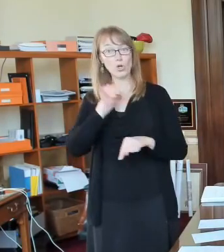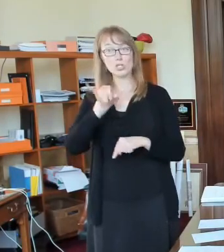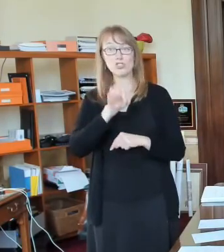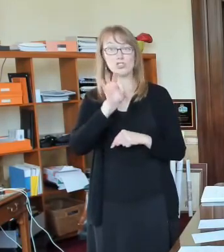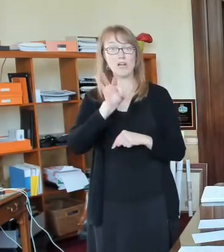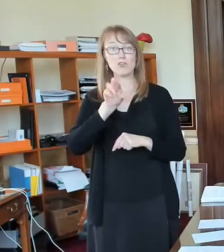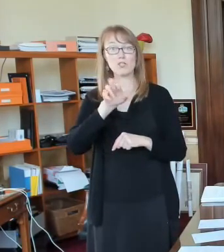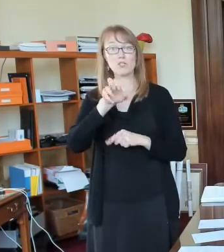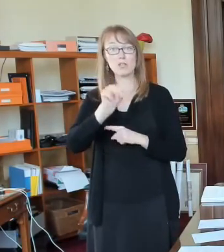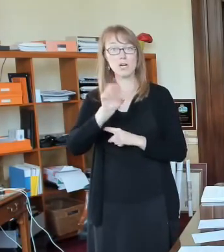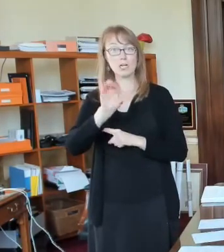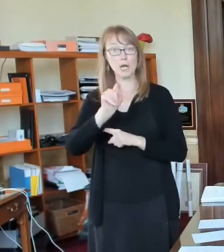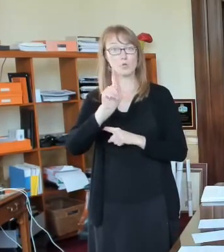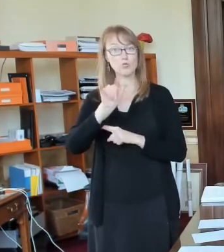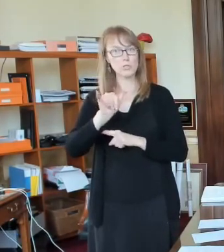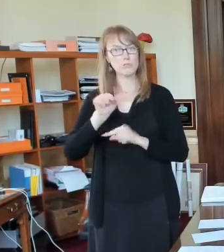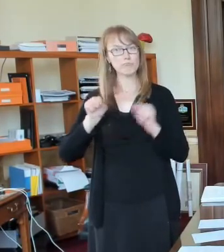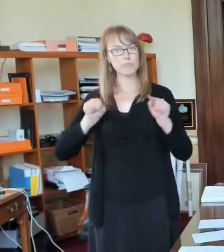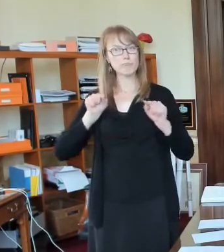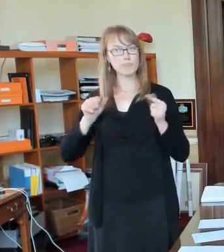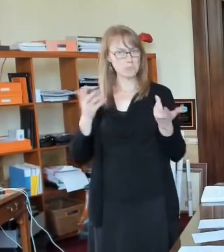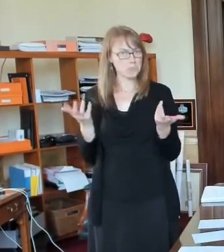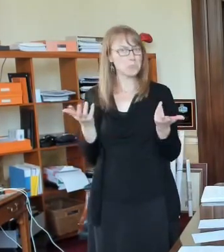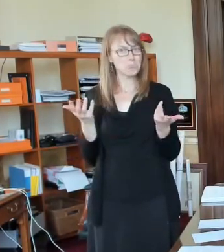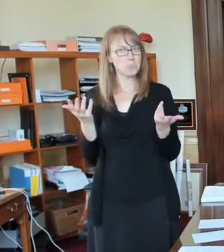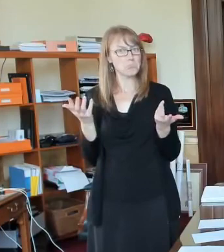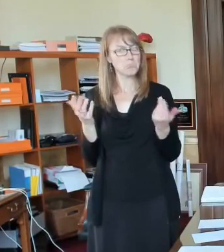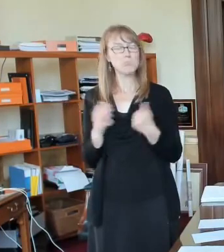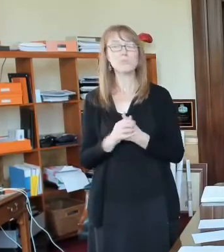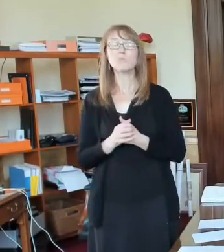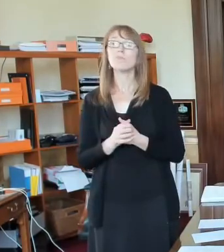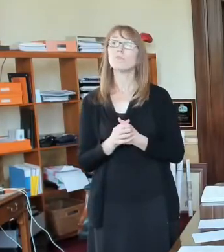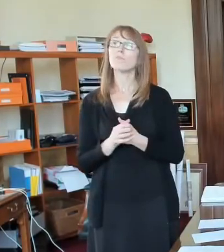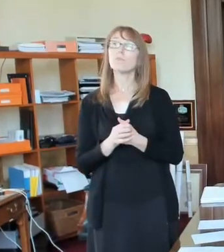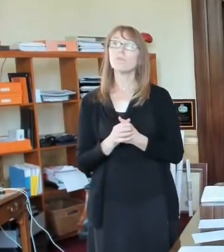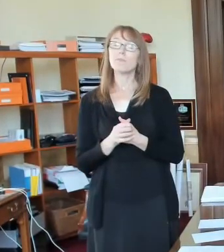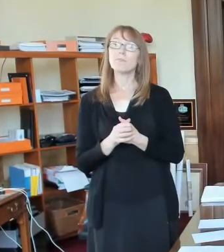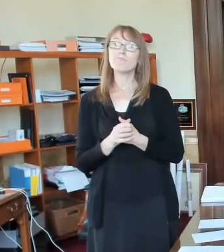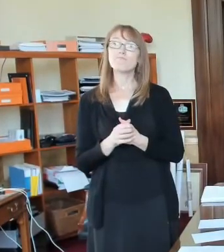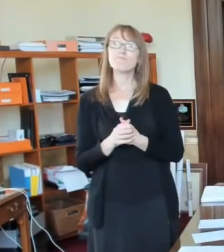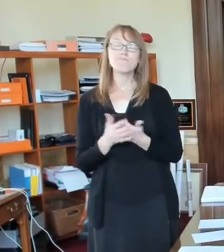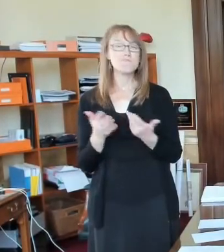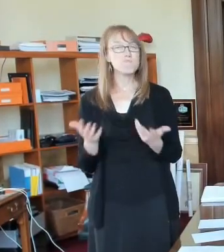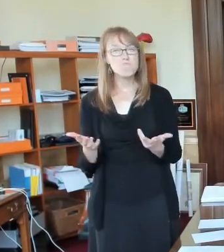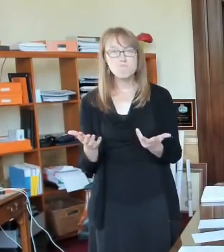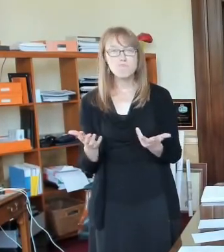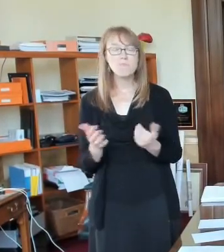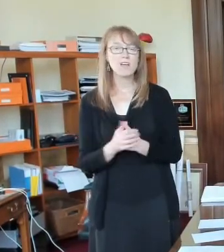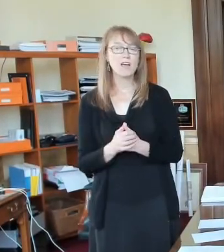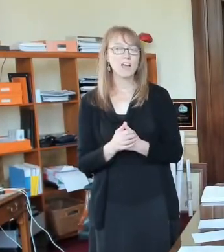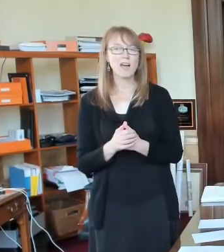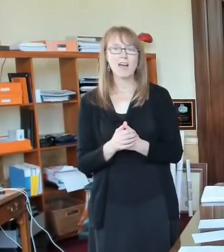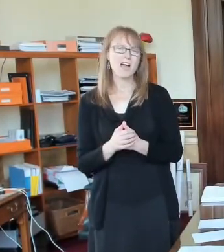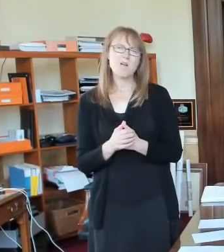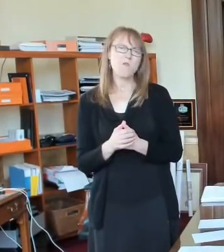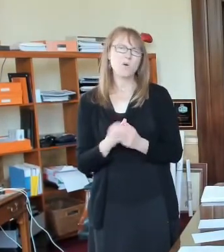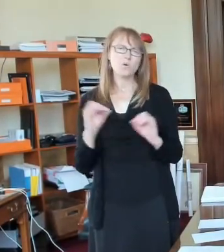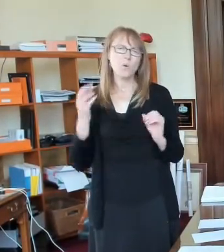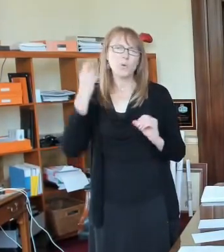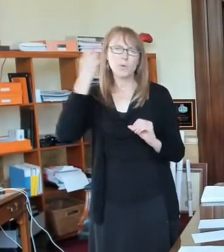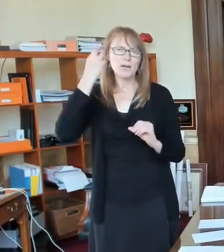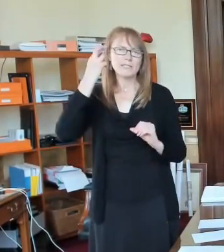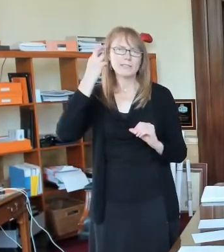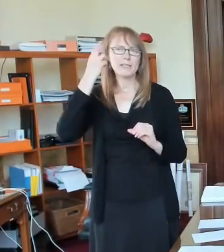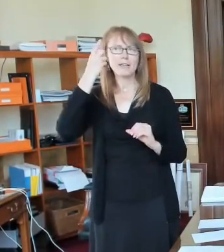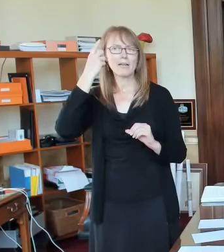is no reason for someone to be concerned about coming to St. Louis and coming